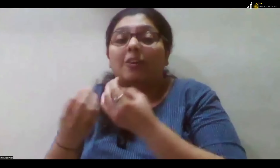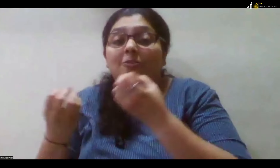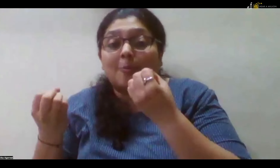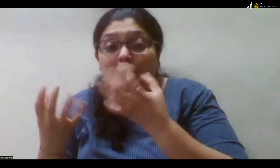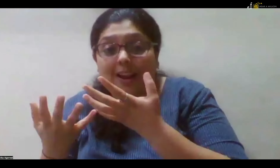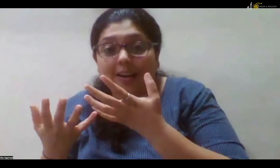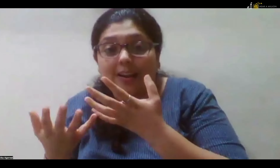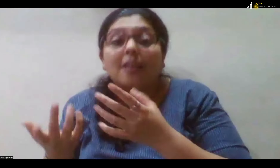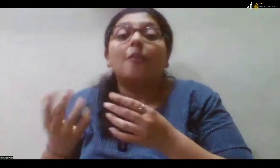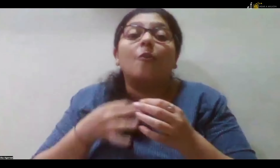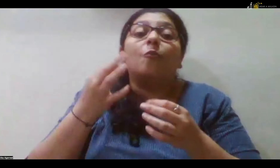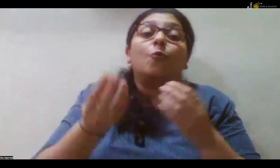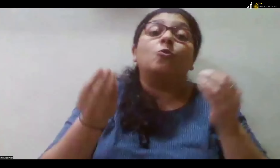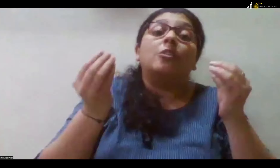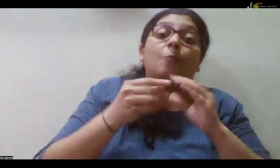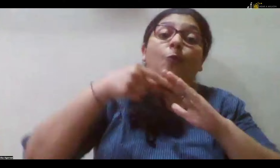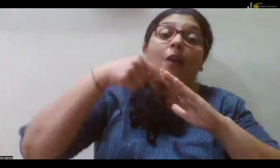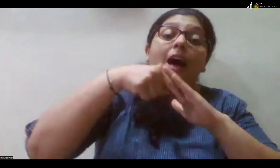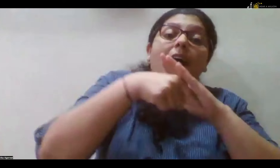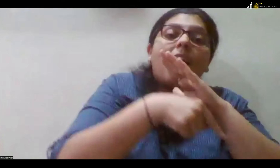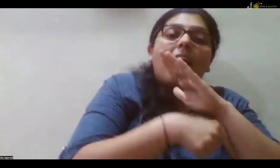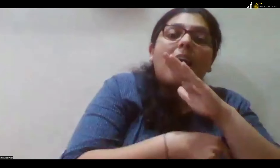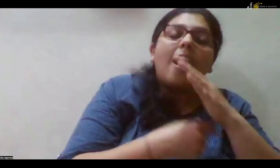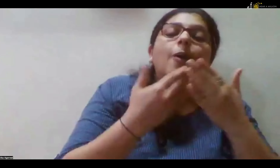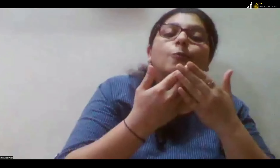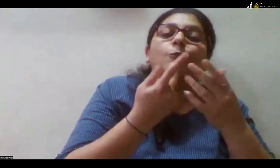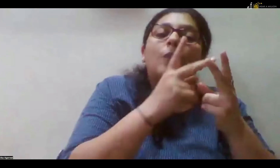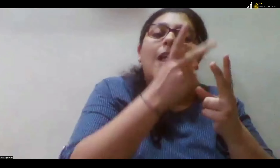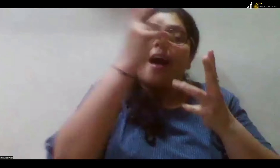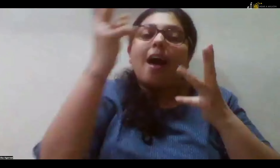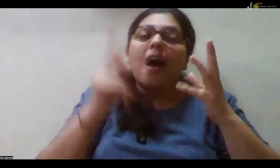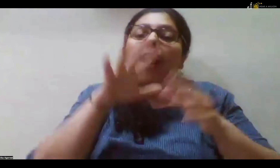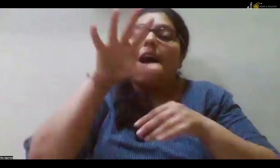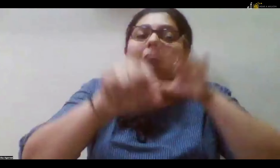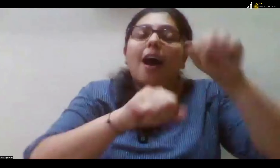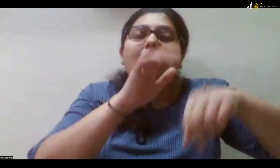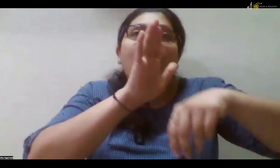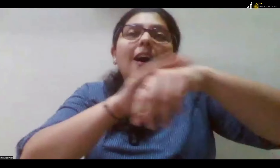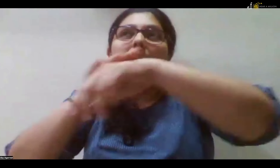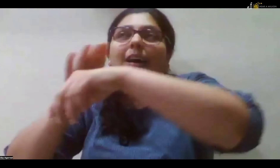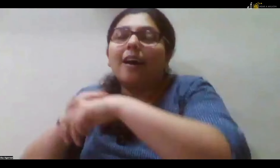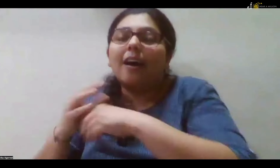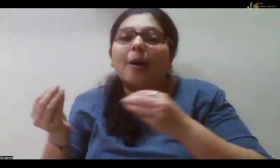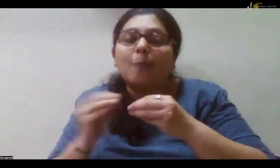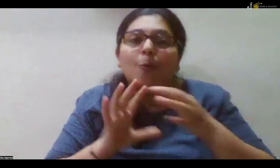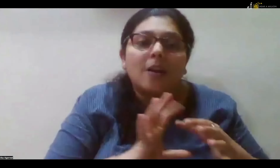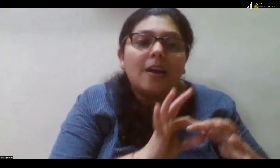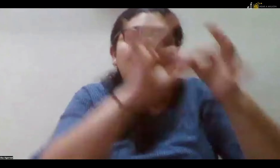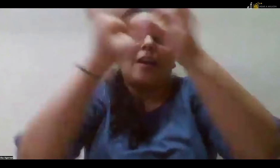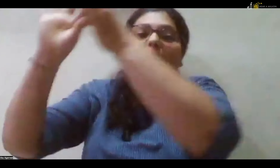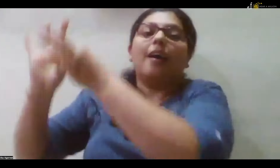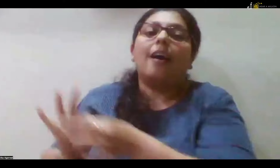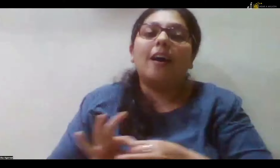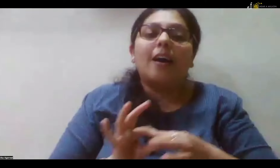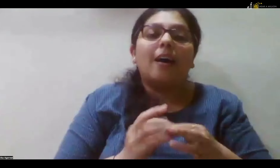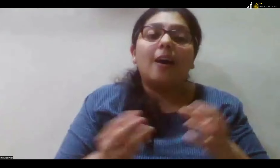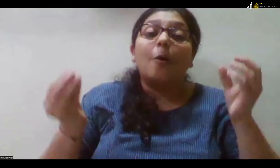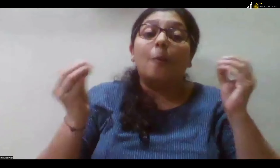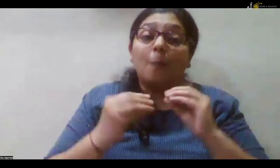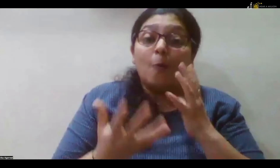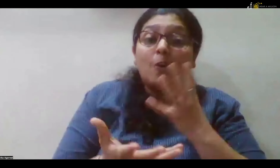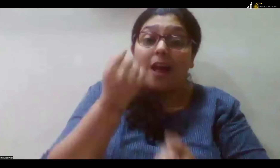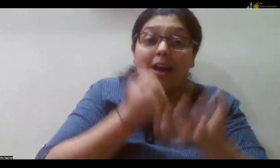But at the same time, we also have to think about the local areas. There's so many schools. We have to reach out to